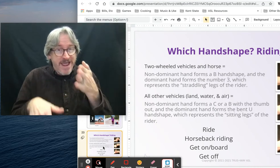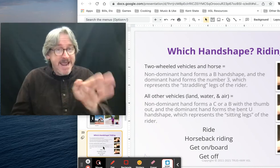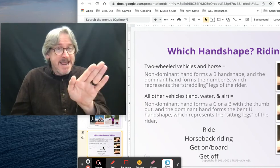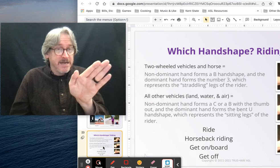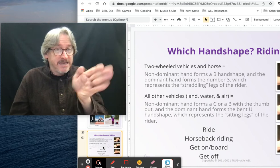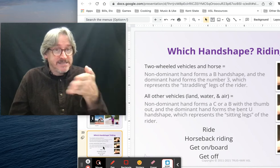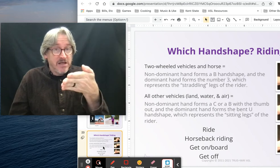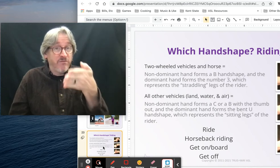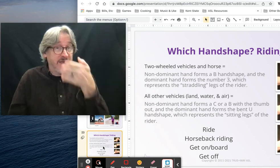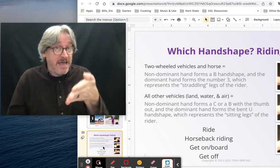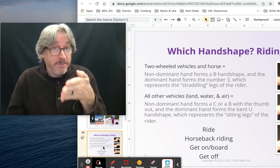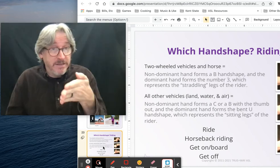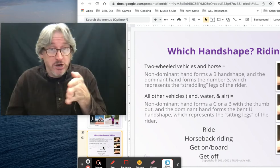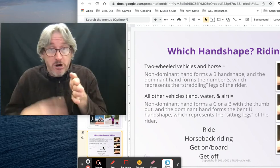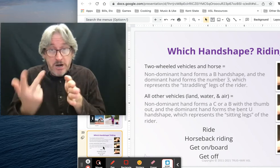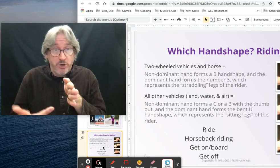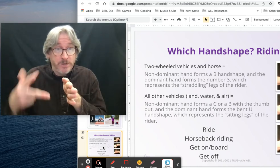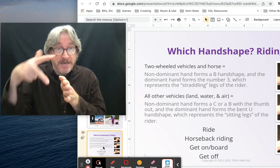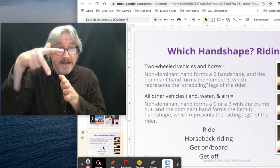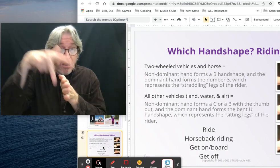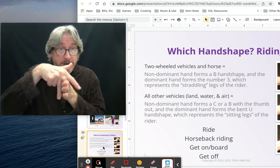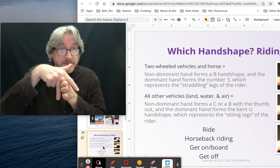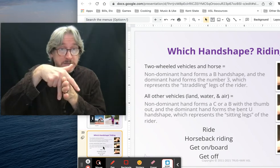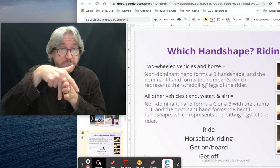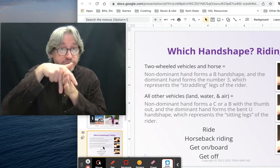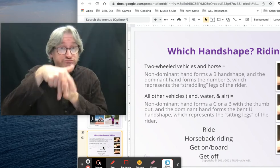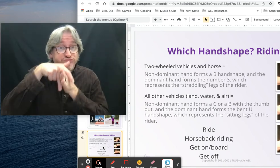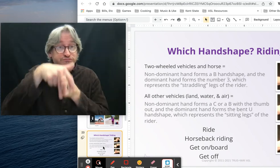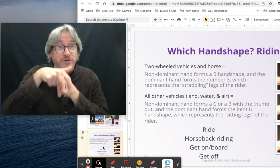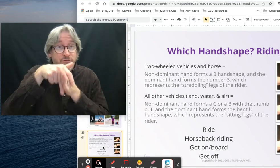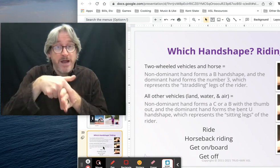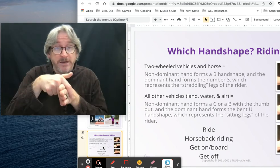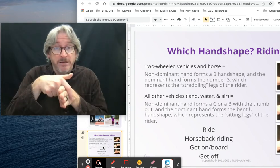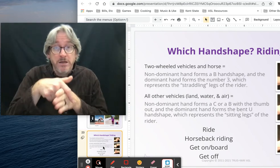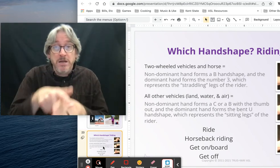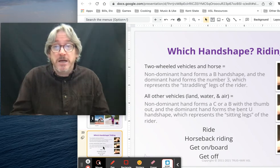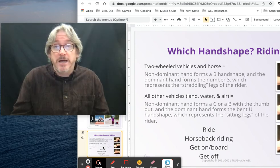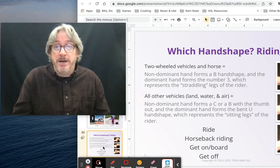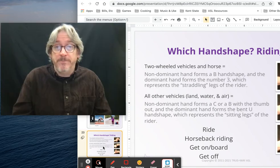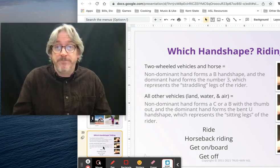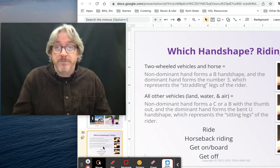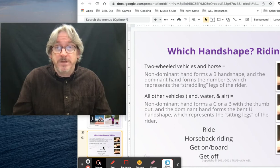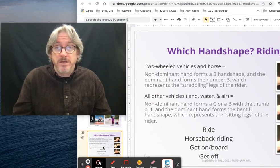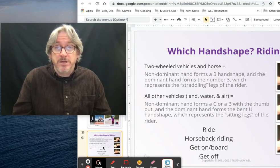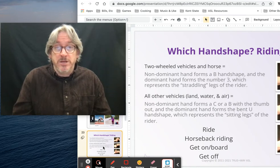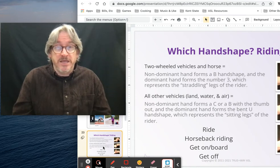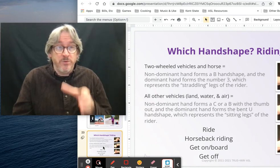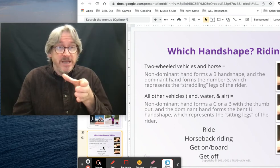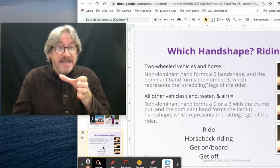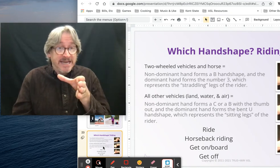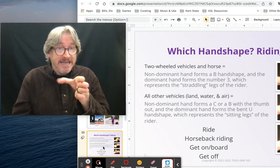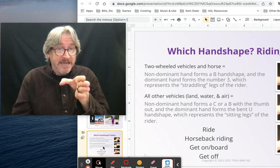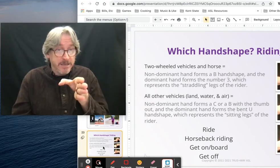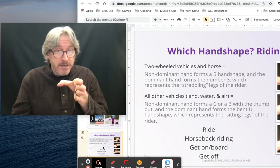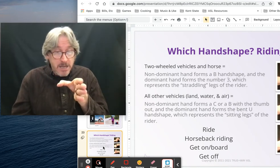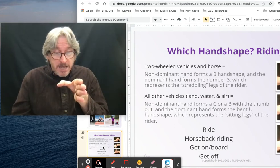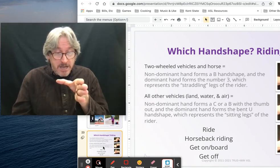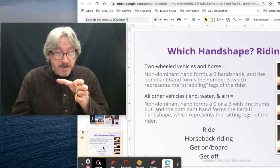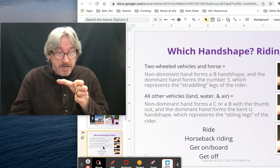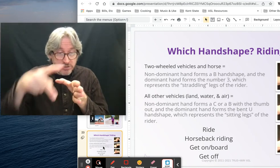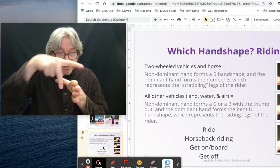The hand itself can be the car, and you can get on it and ride. You can get